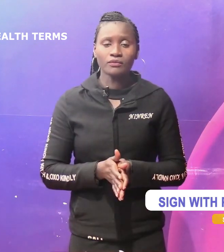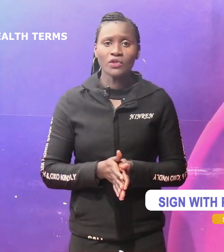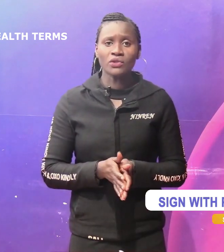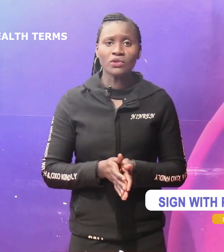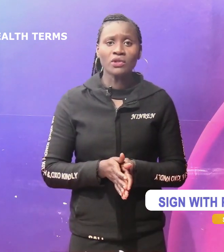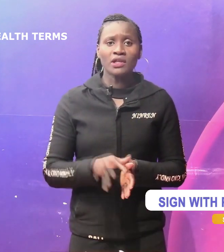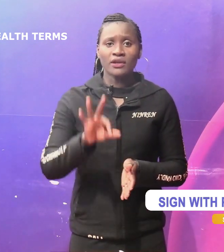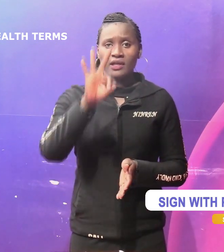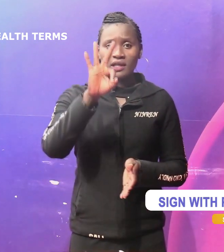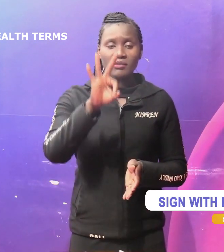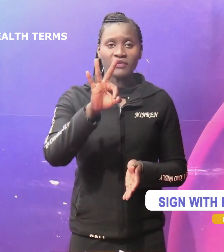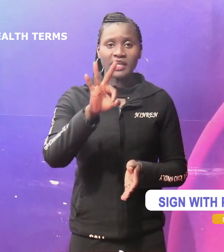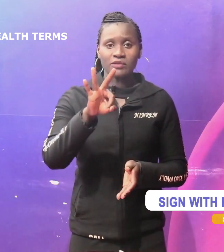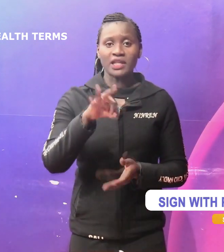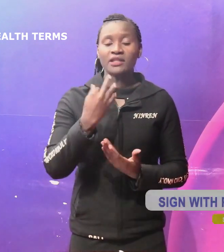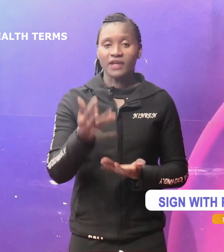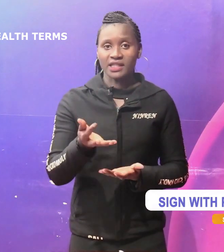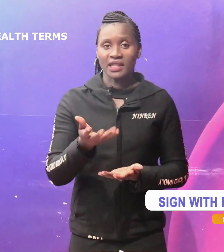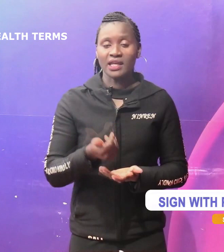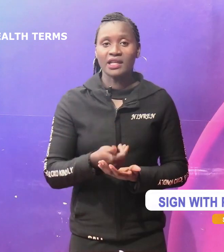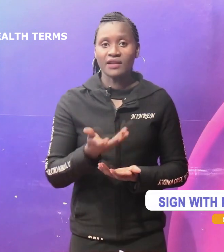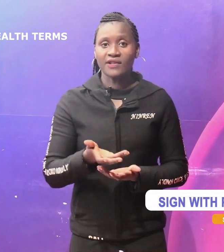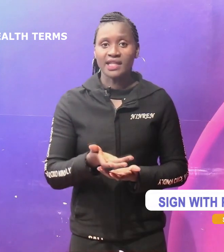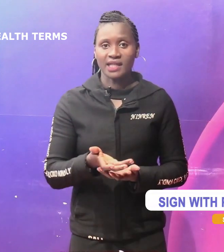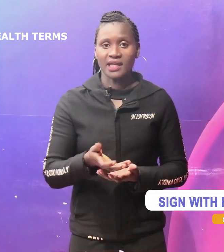So let me finger spell it first and then give it a sign.